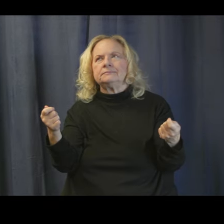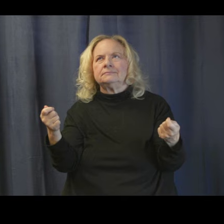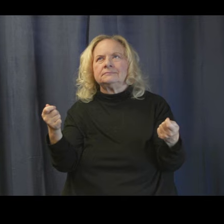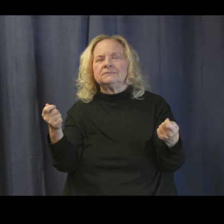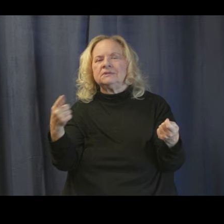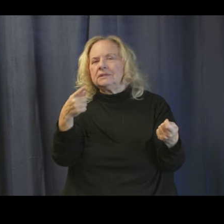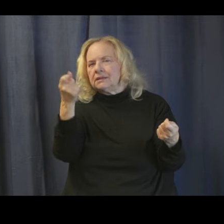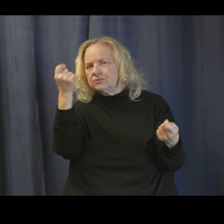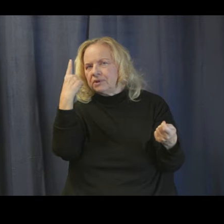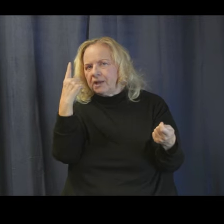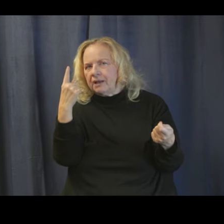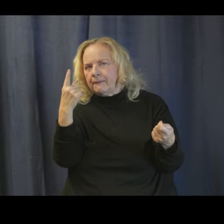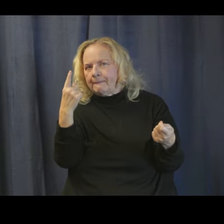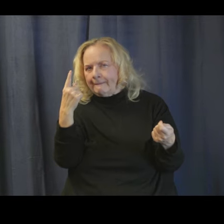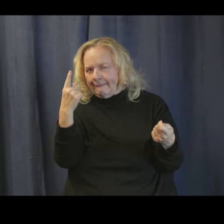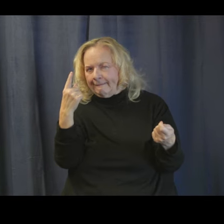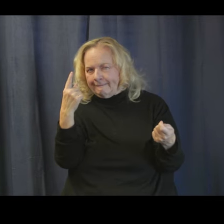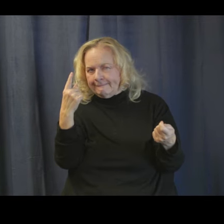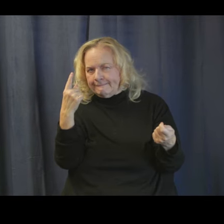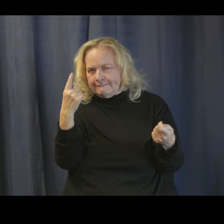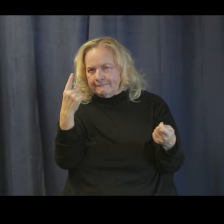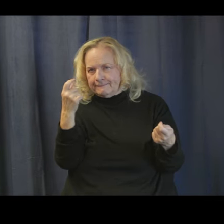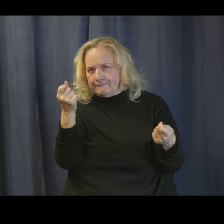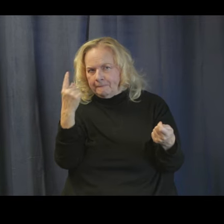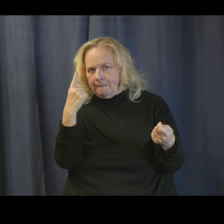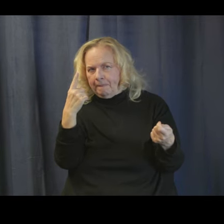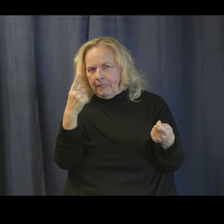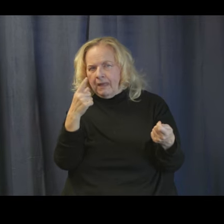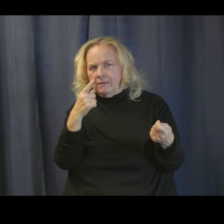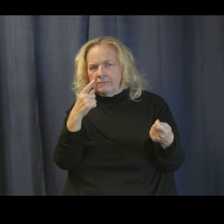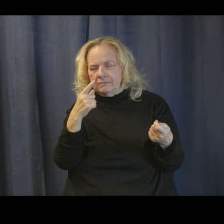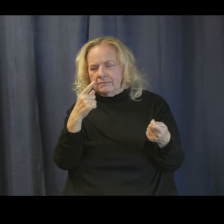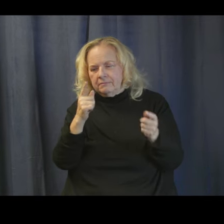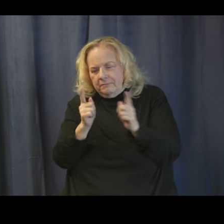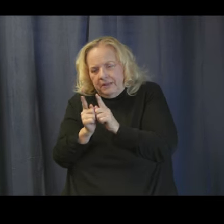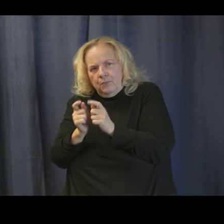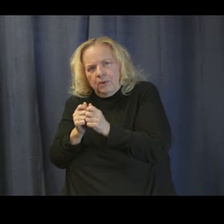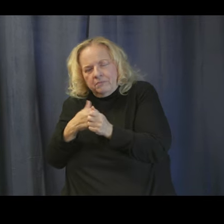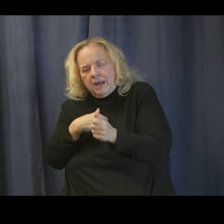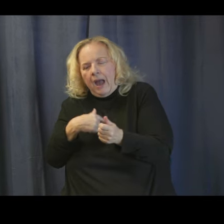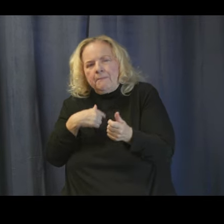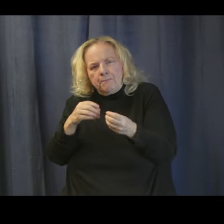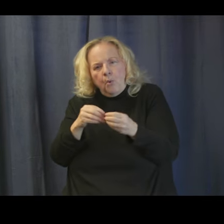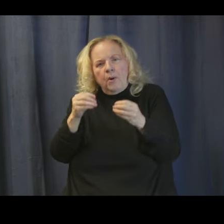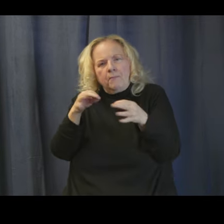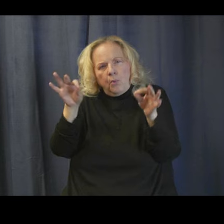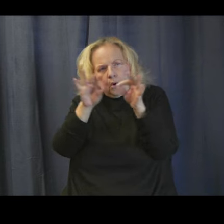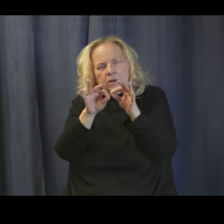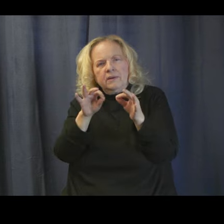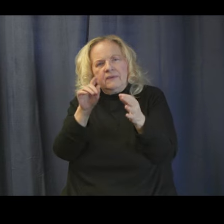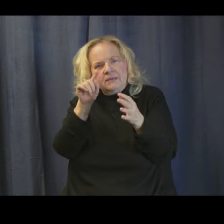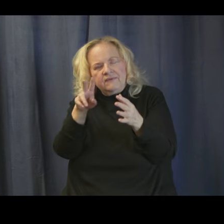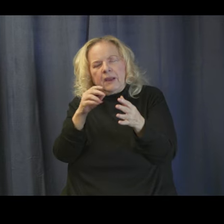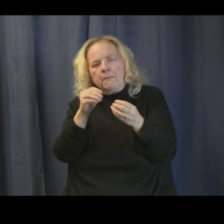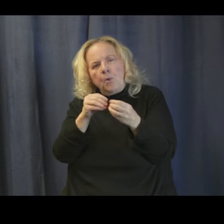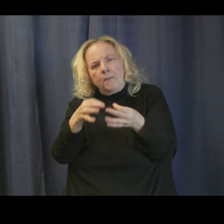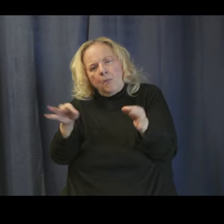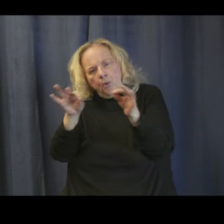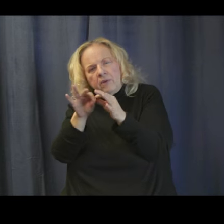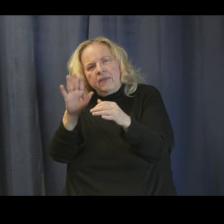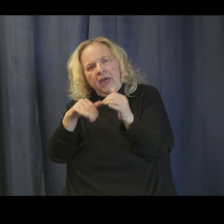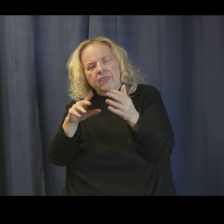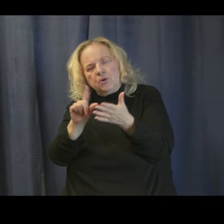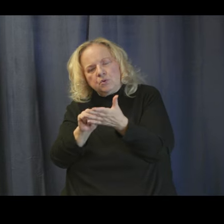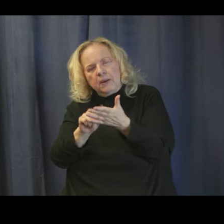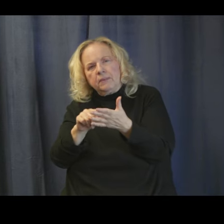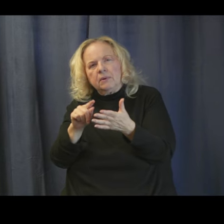Okay, you hear something, but you don't hear the fact, spend time with me. I'm more important than the TV. I'm more important than the newspaper. So, but